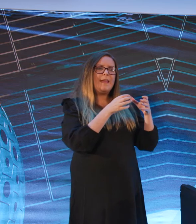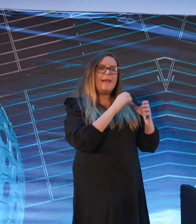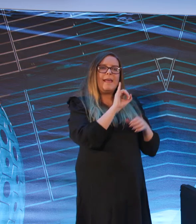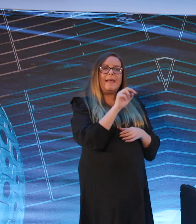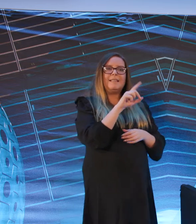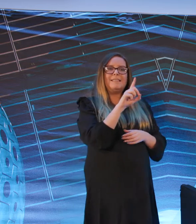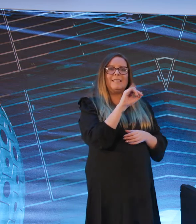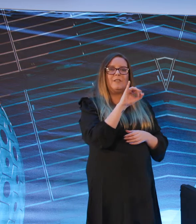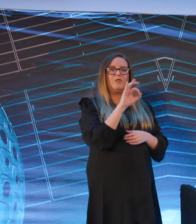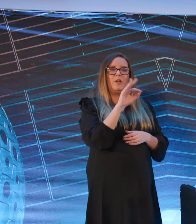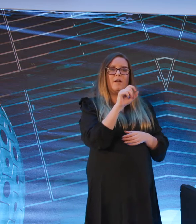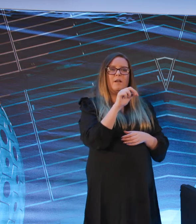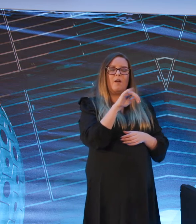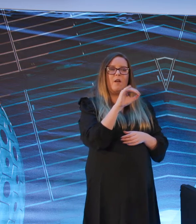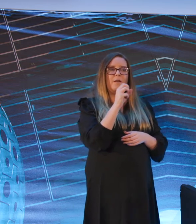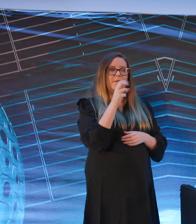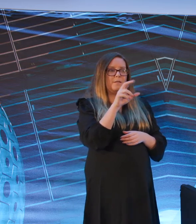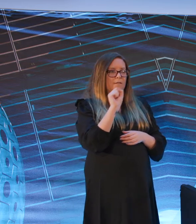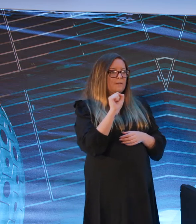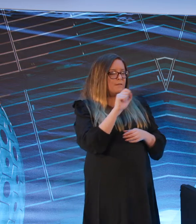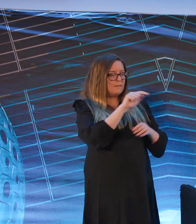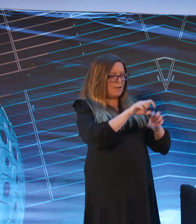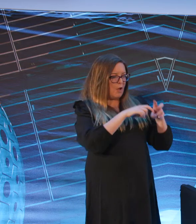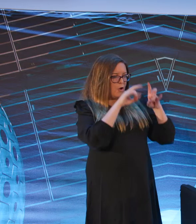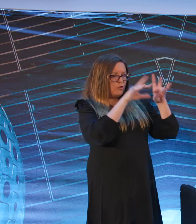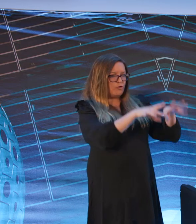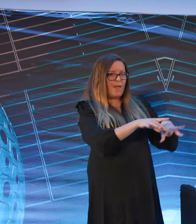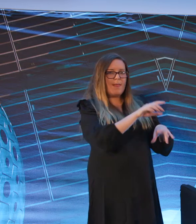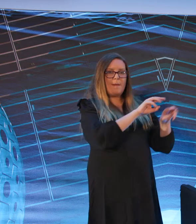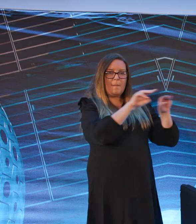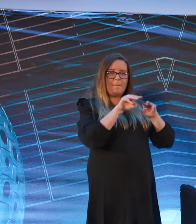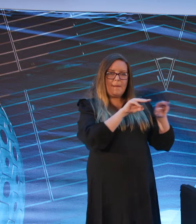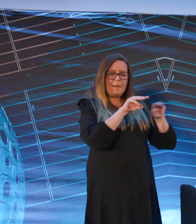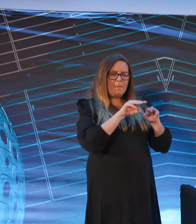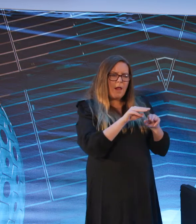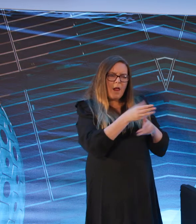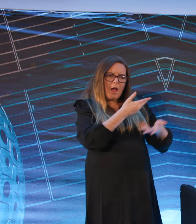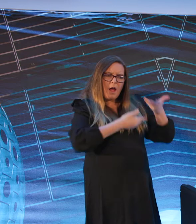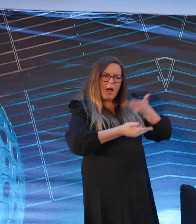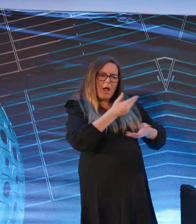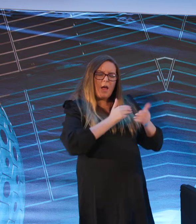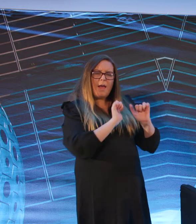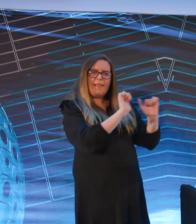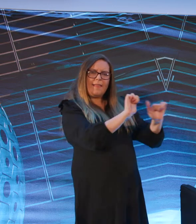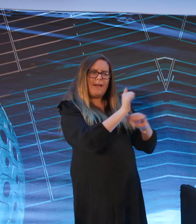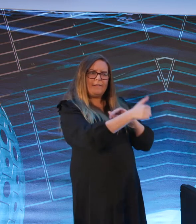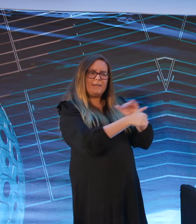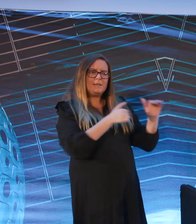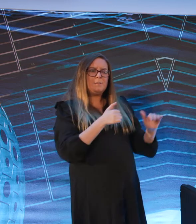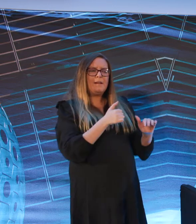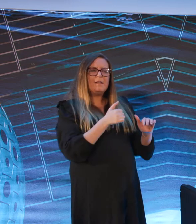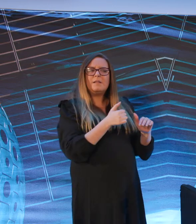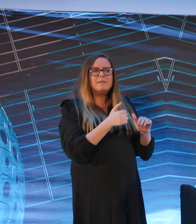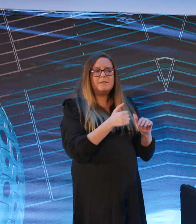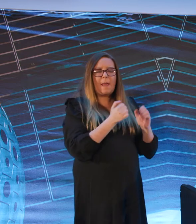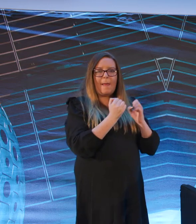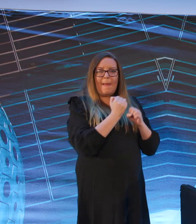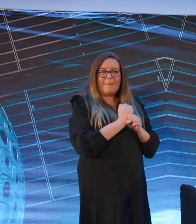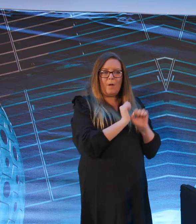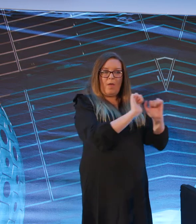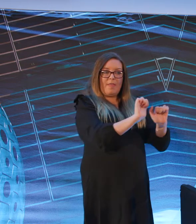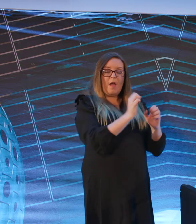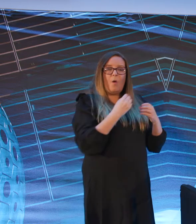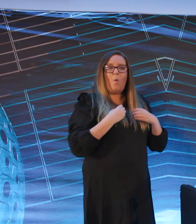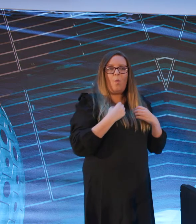students, to bring their valuable experiences to bear on their own education. And I'm